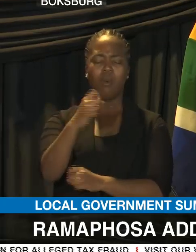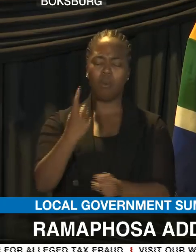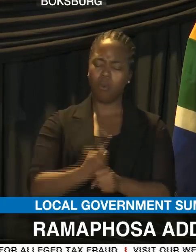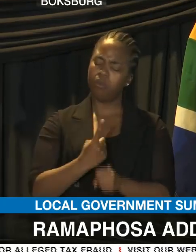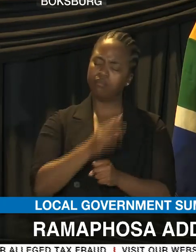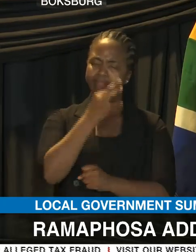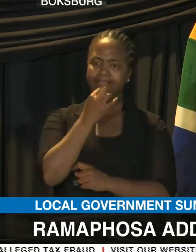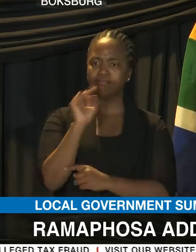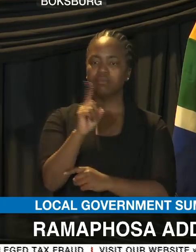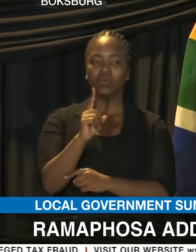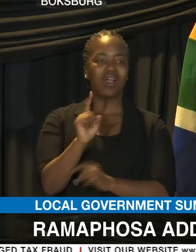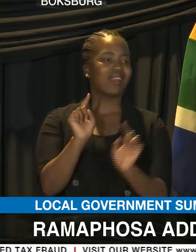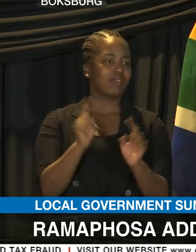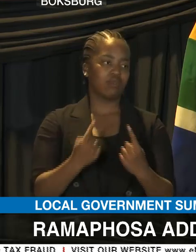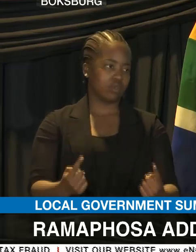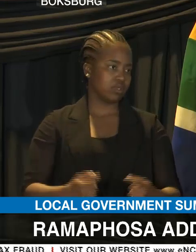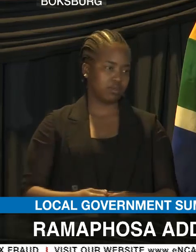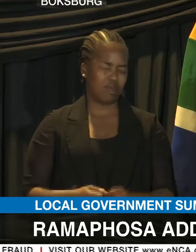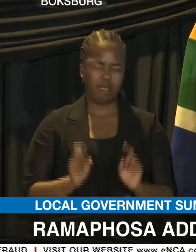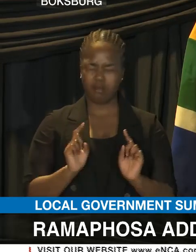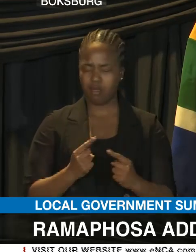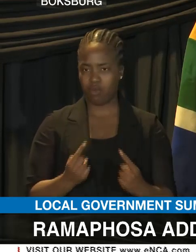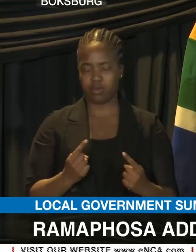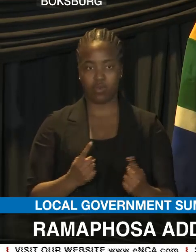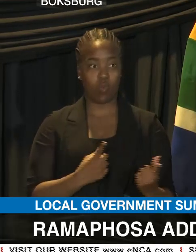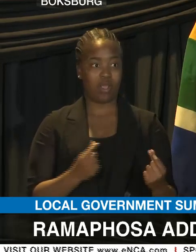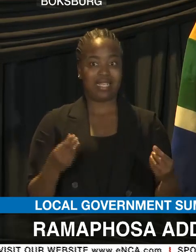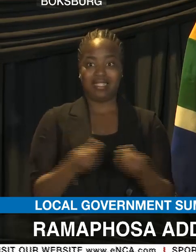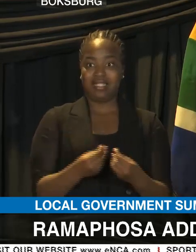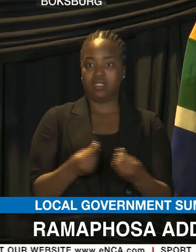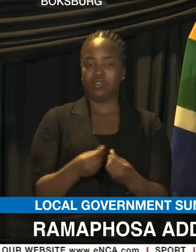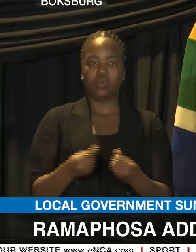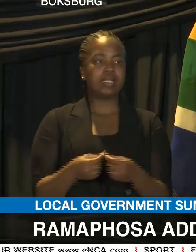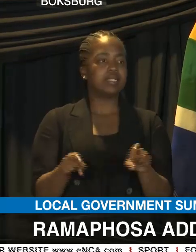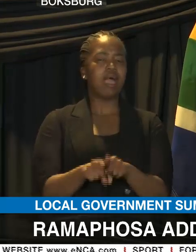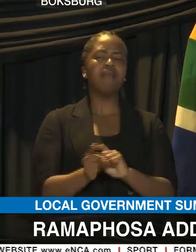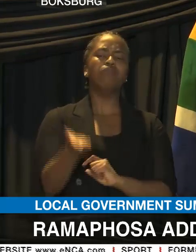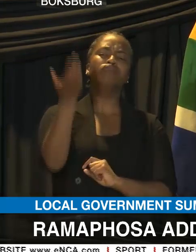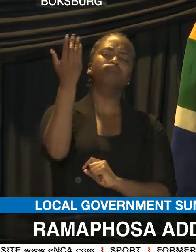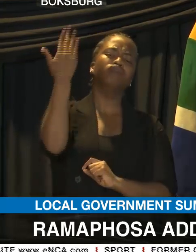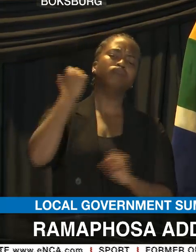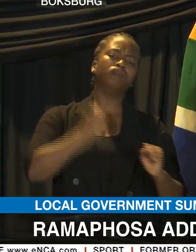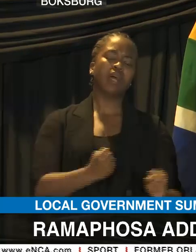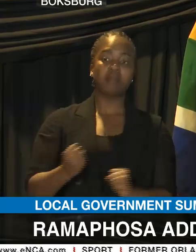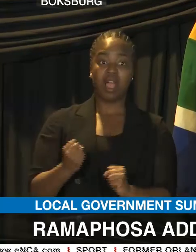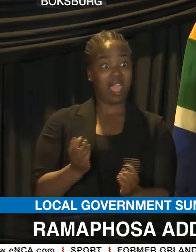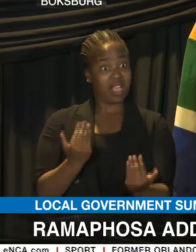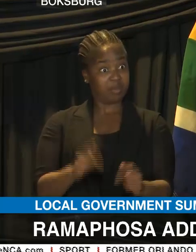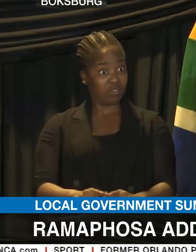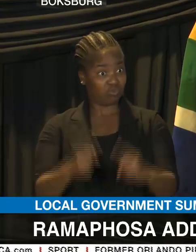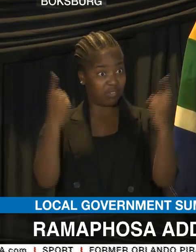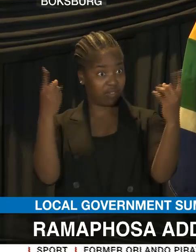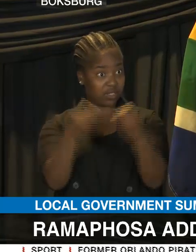insists that we cannot and should not do things in the same old way and expect